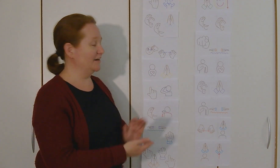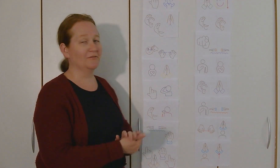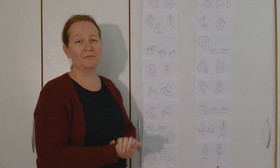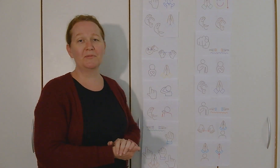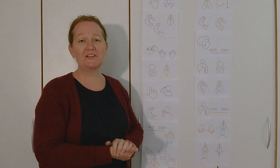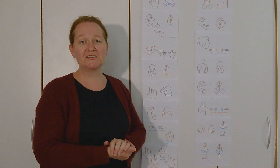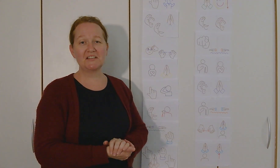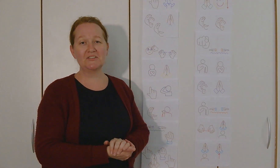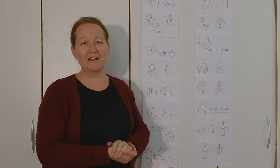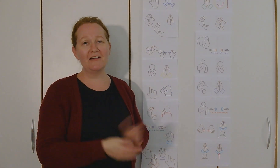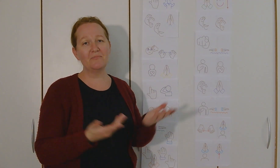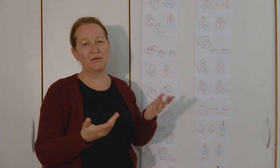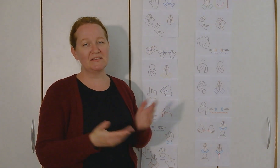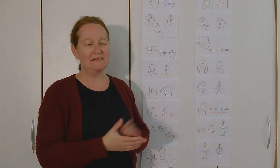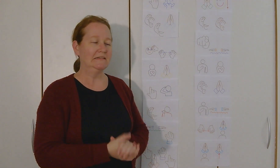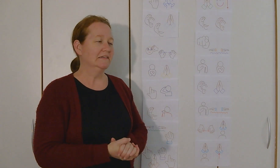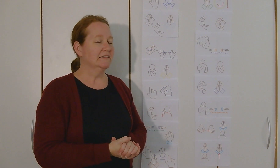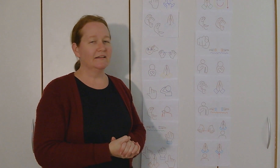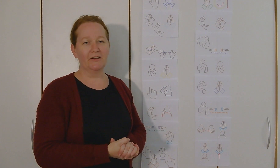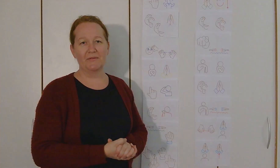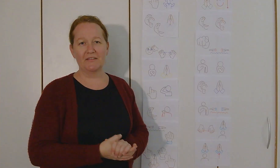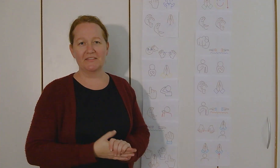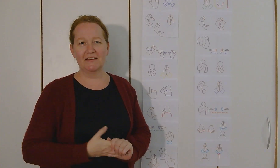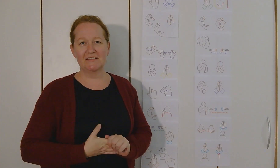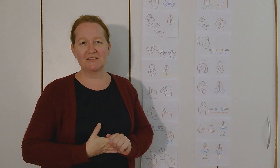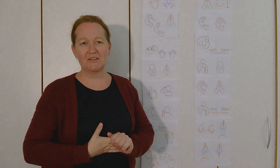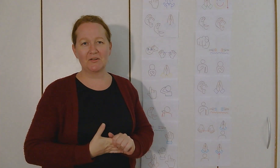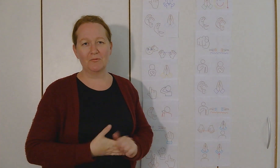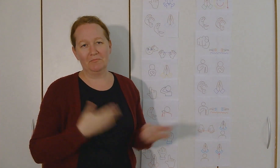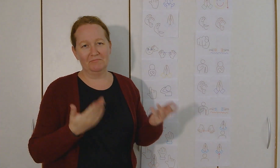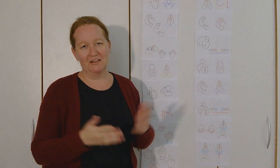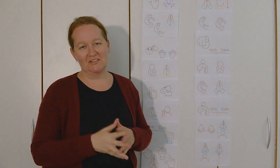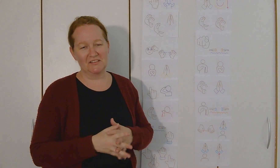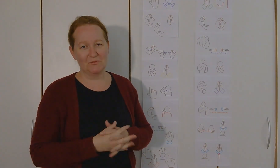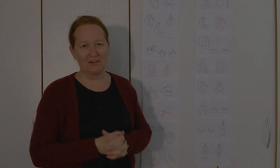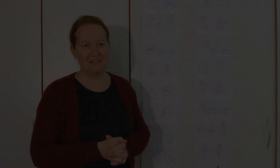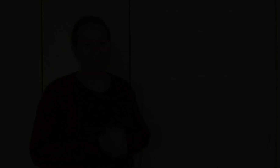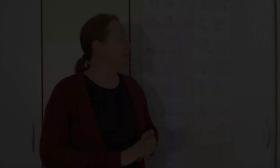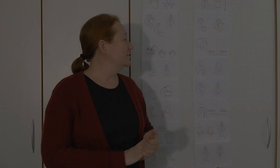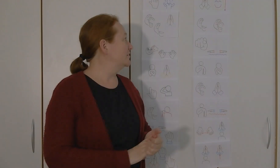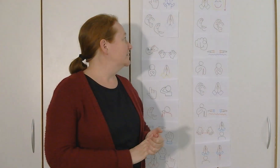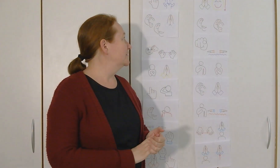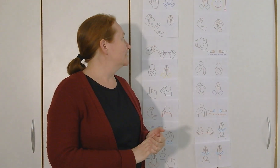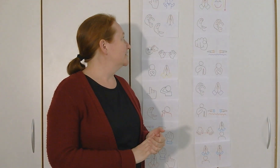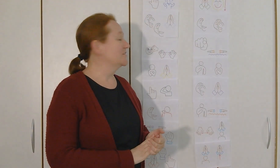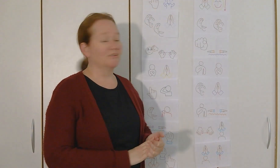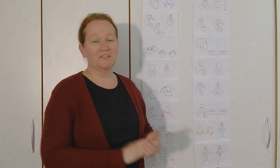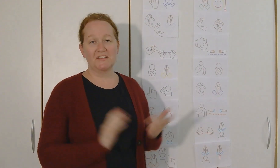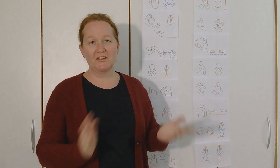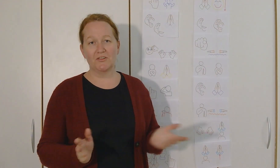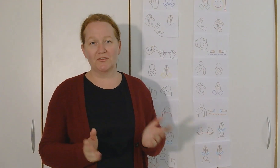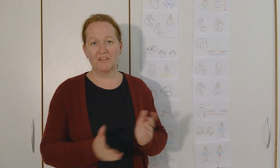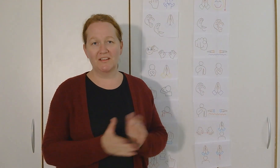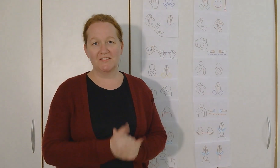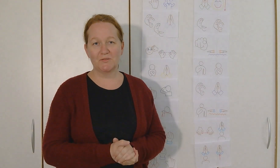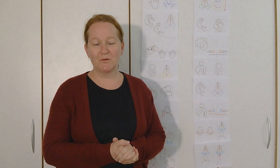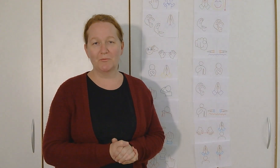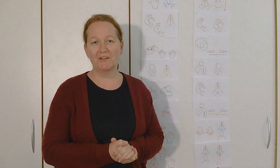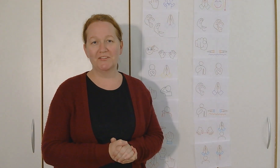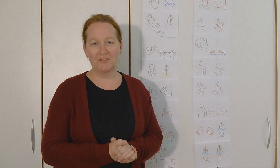of pictures that you have, but yeah, it just is what it is. So to take you through these well-known and